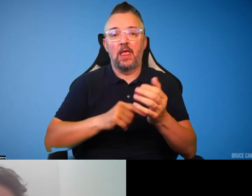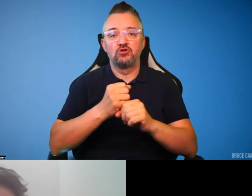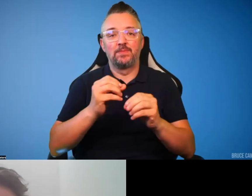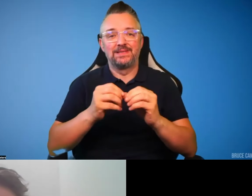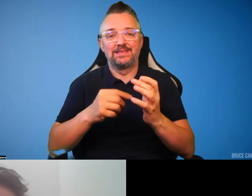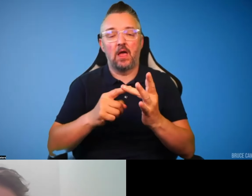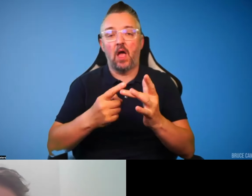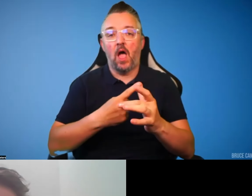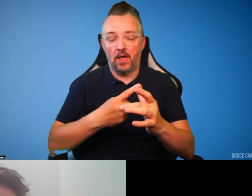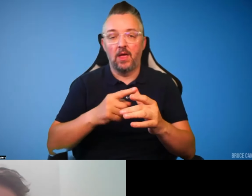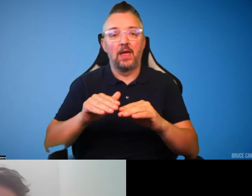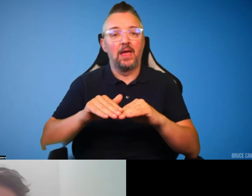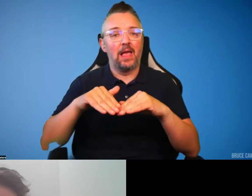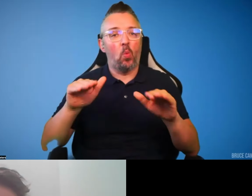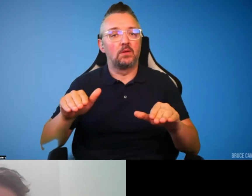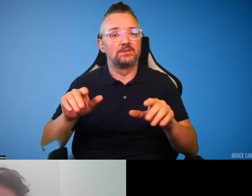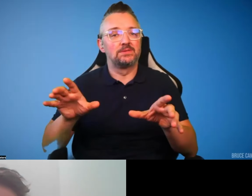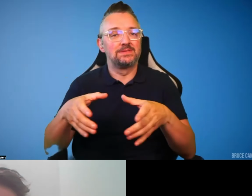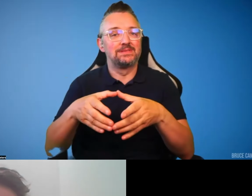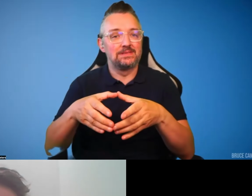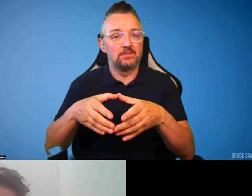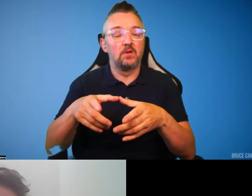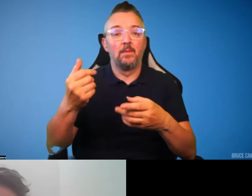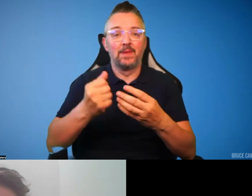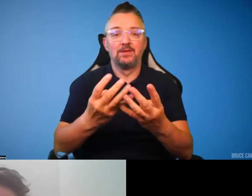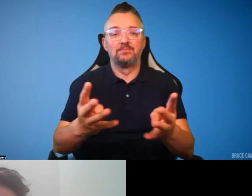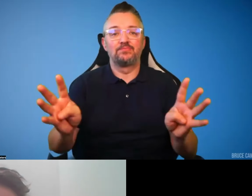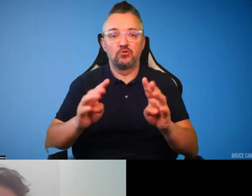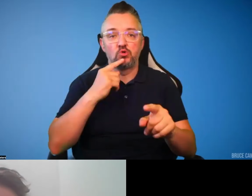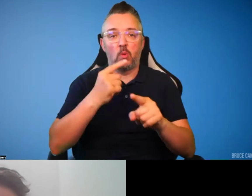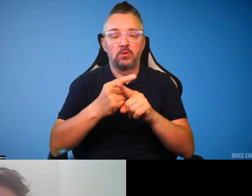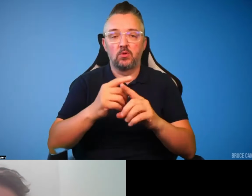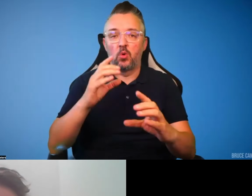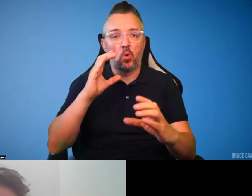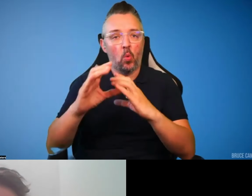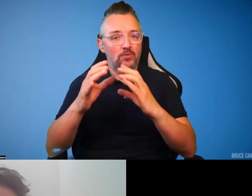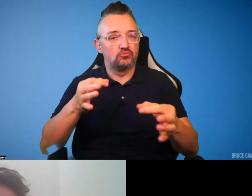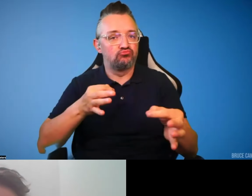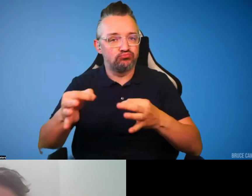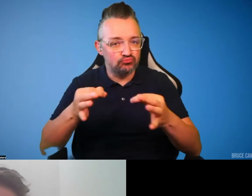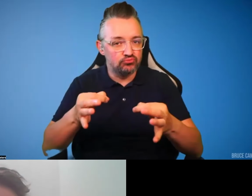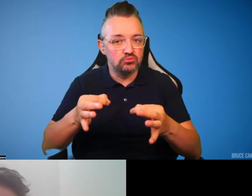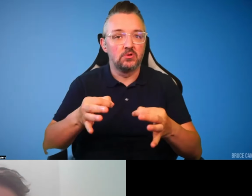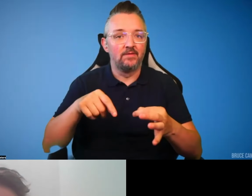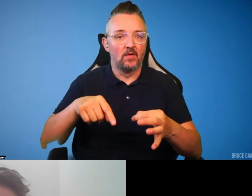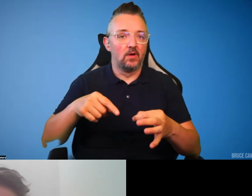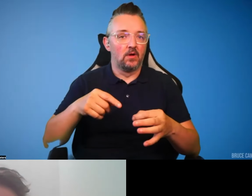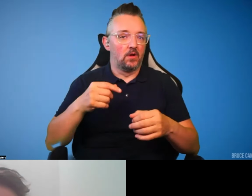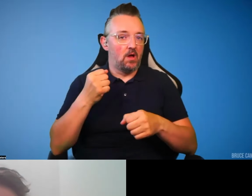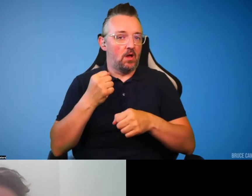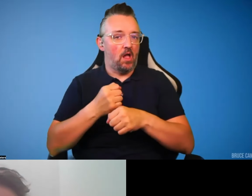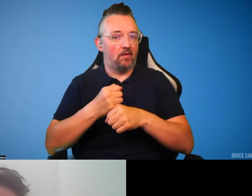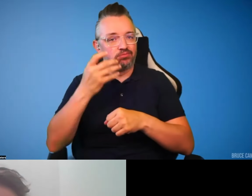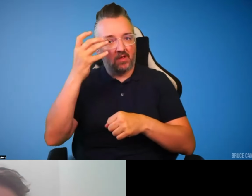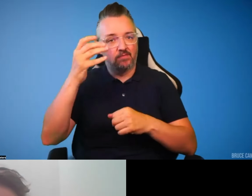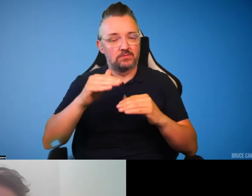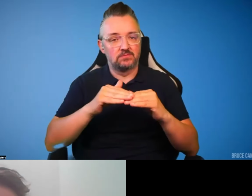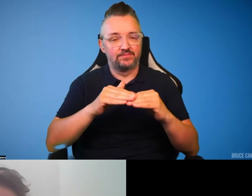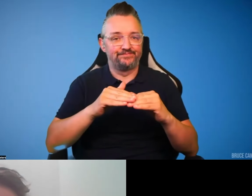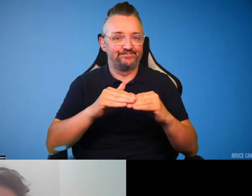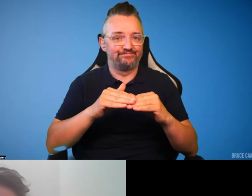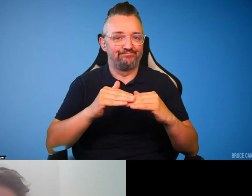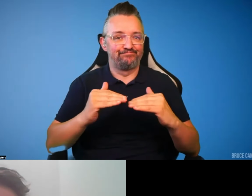Scottish Government, forming a roundtable to talk specifically about communication strategy at government level as well. So there'll be various